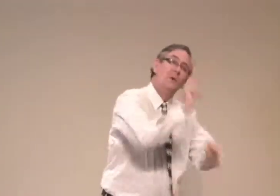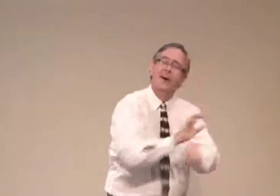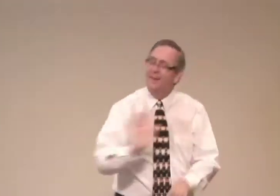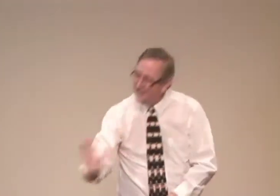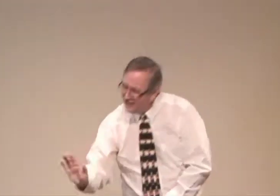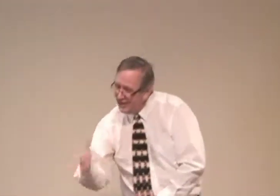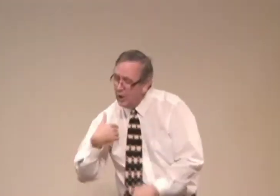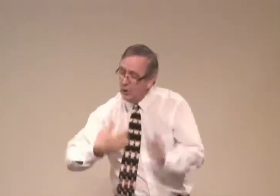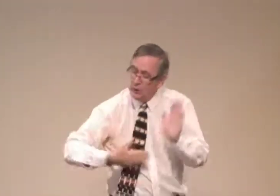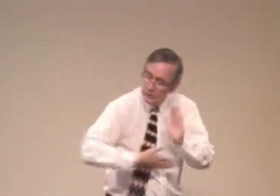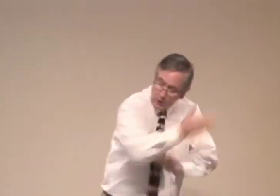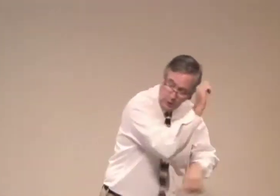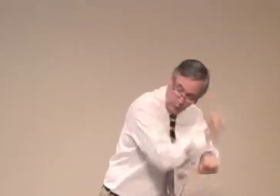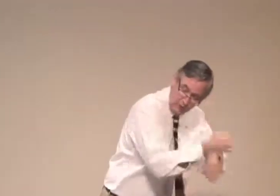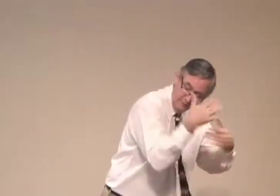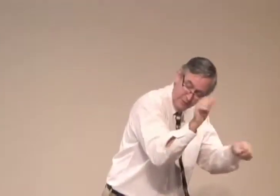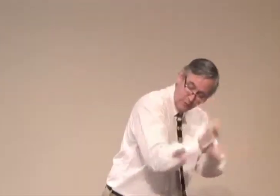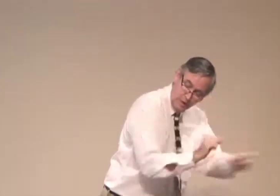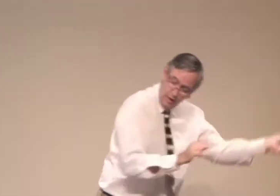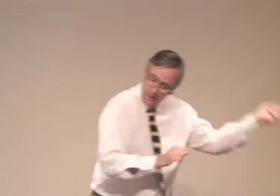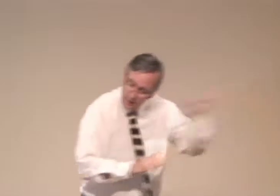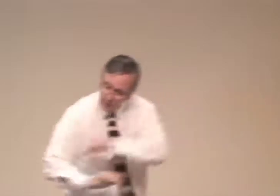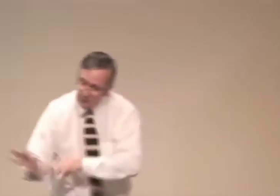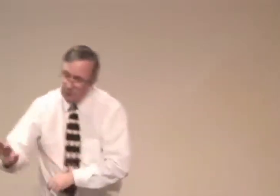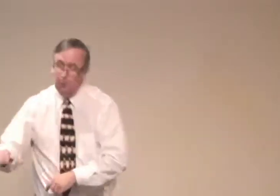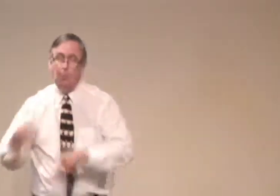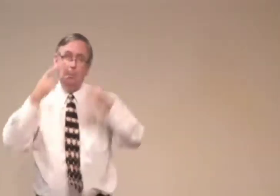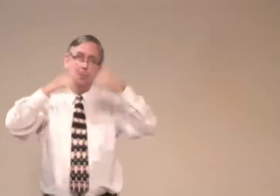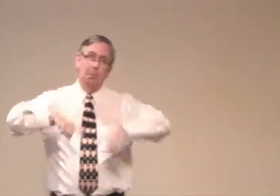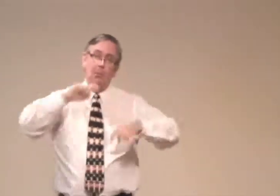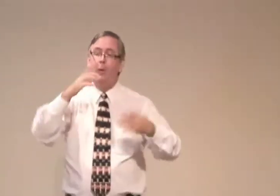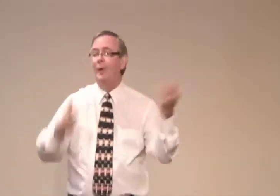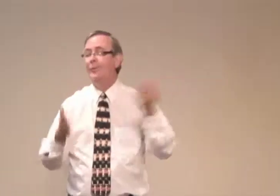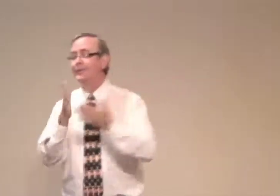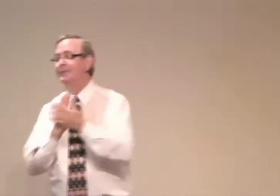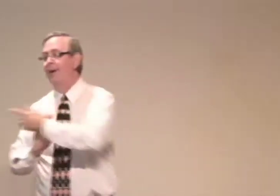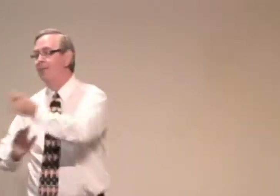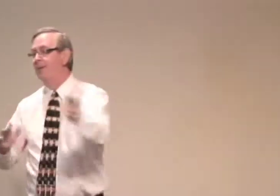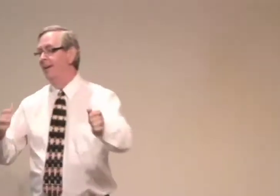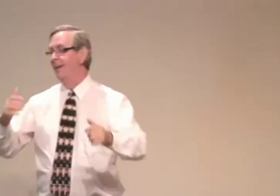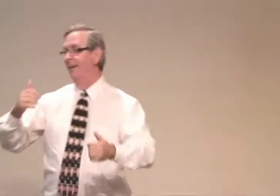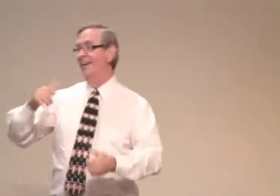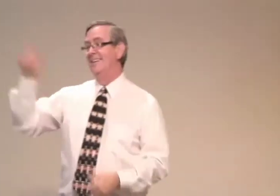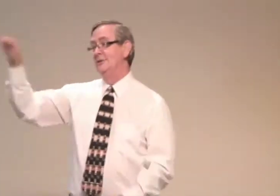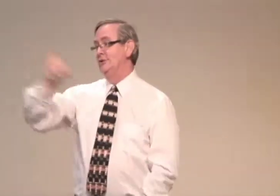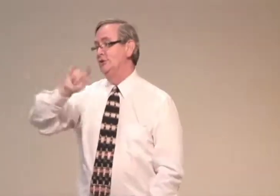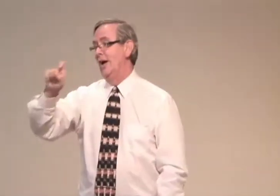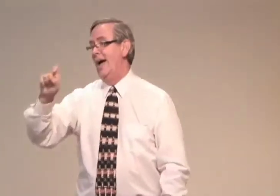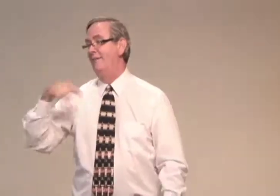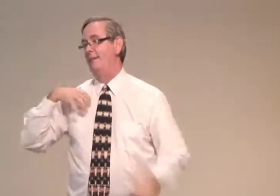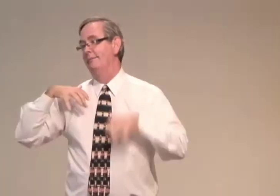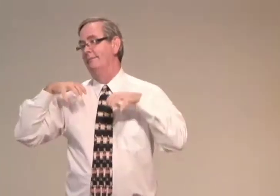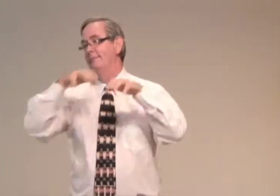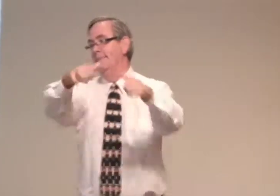around the father's leg and he's saying I've got to go to work and the kids say no daddy don't leave and they're trying carrying on.